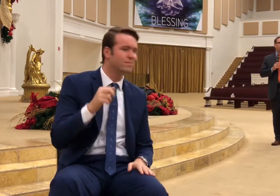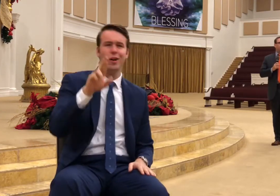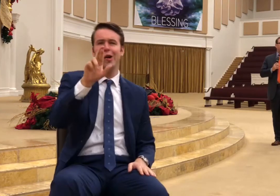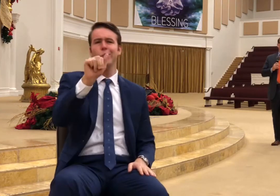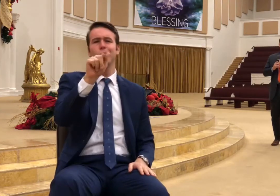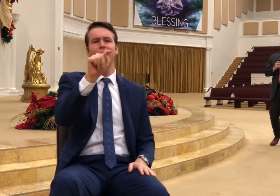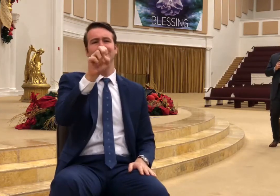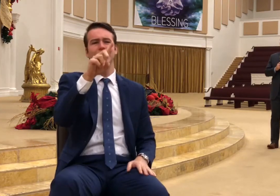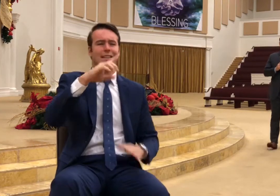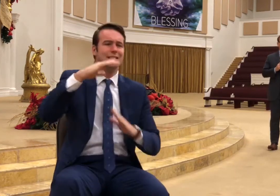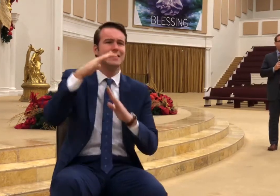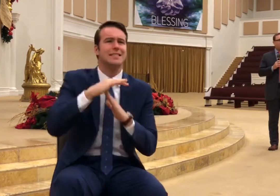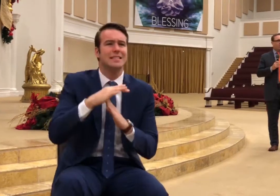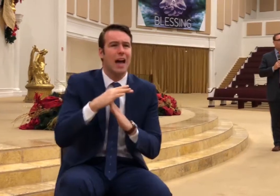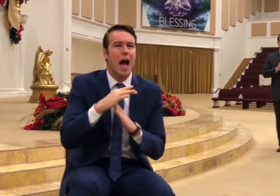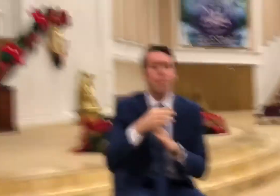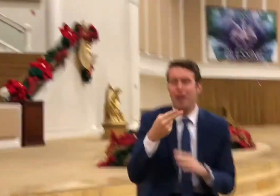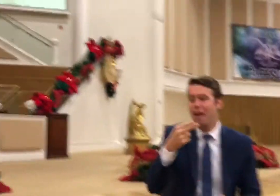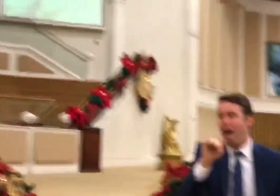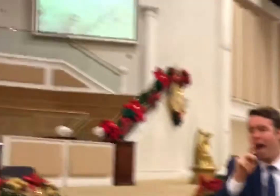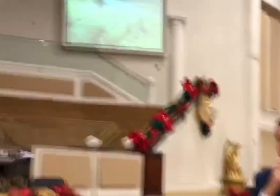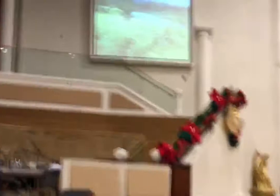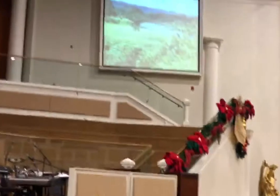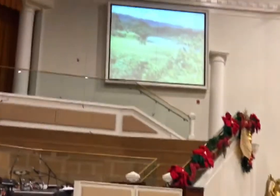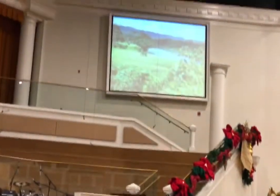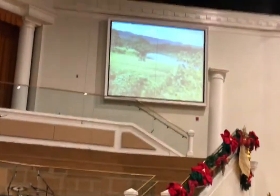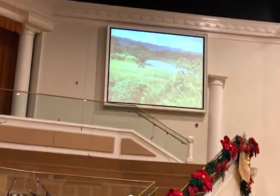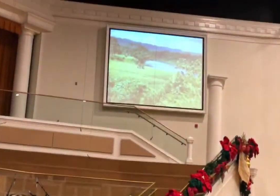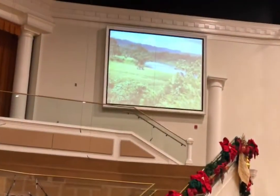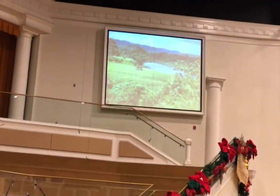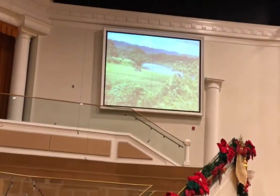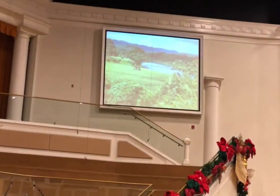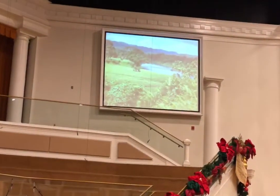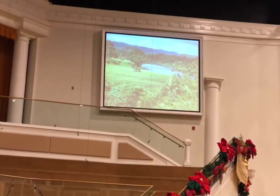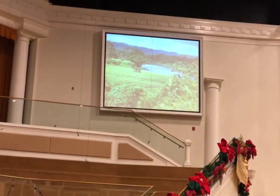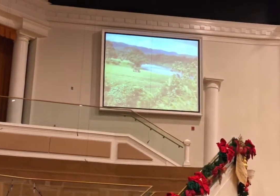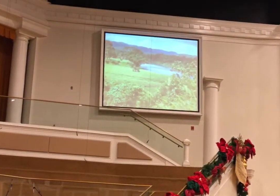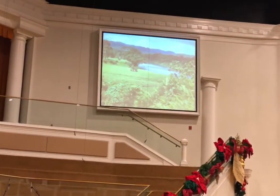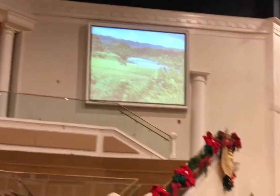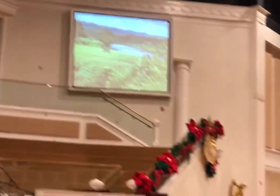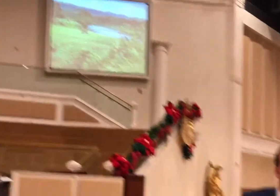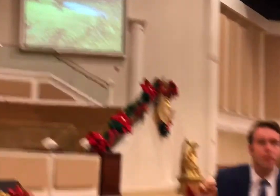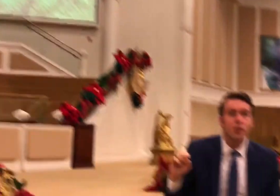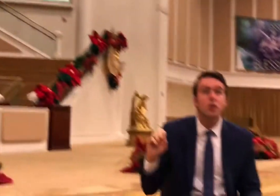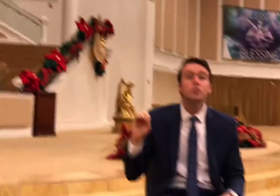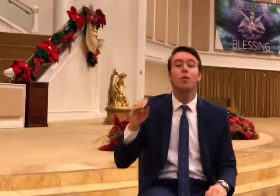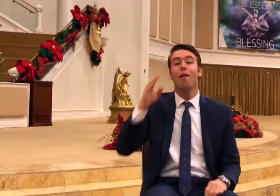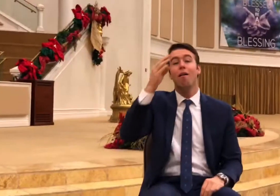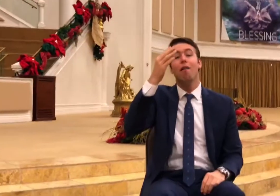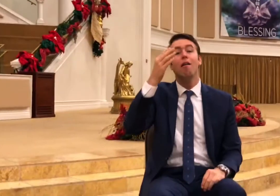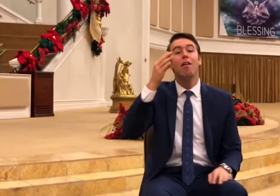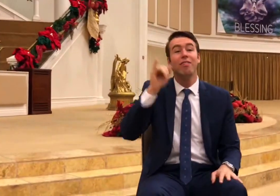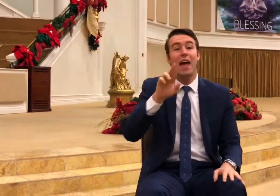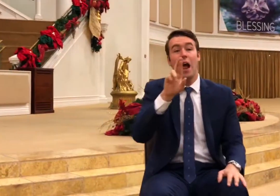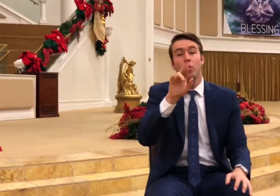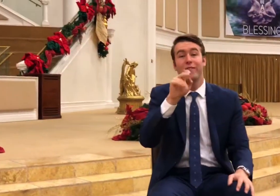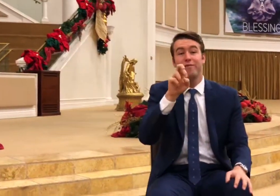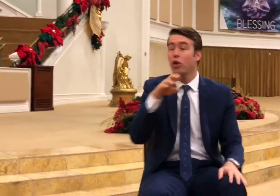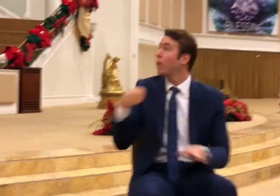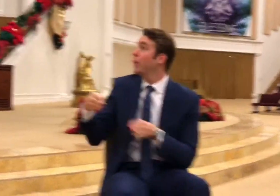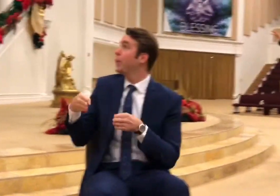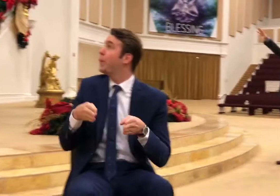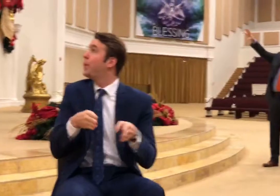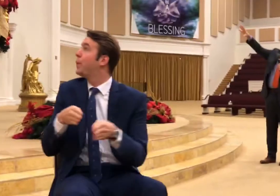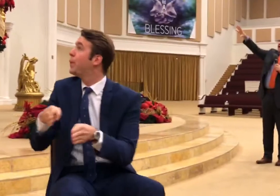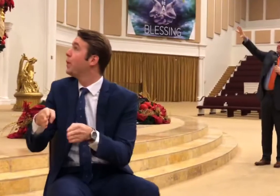rated hikes in the world, right there out of Naivutini. And God has, that river flows right